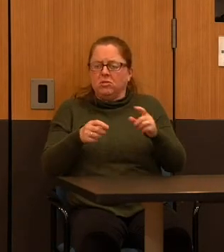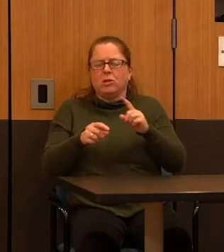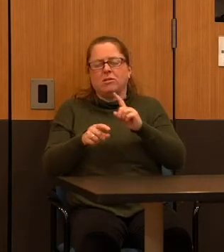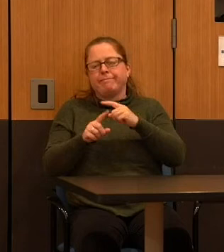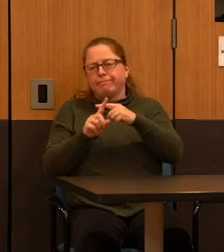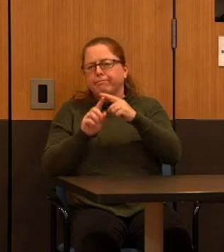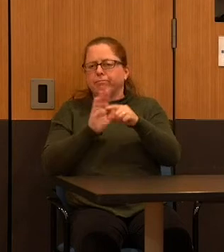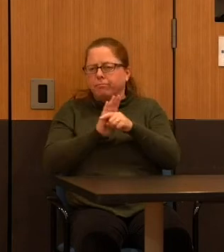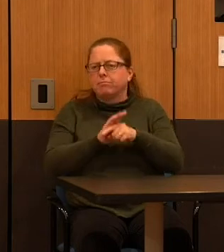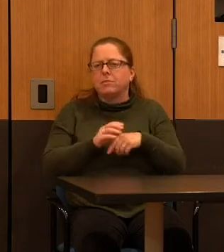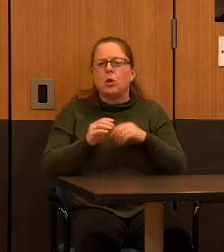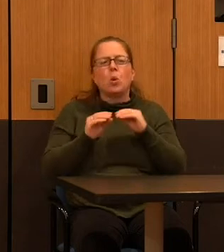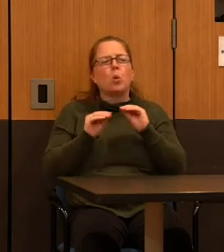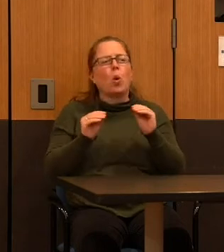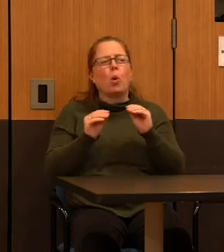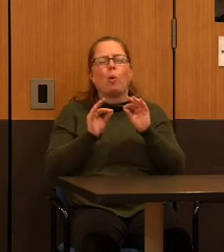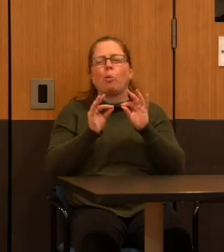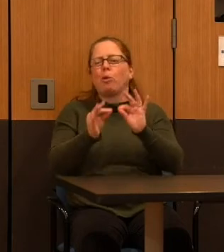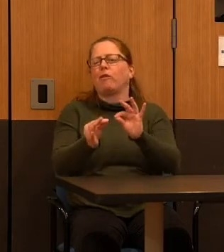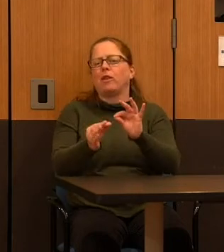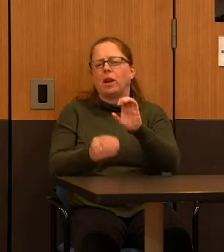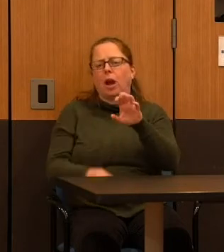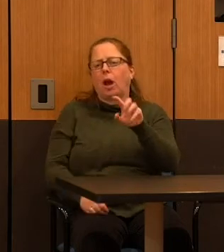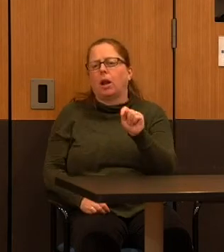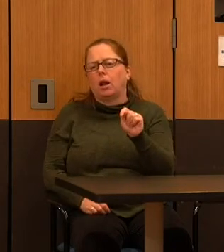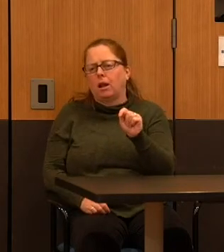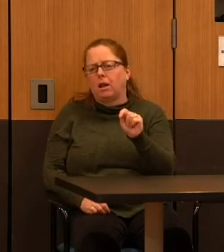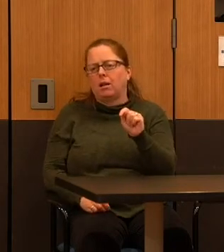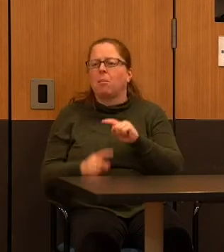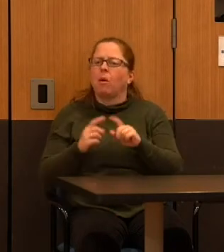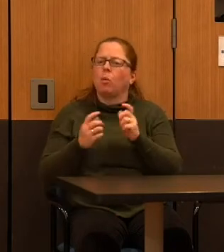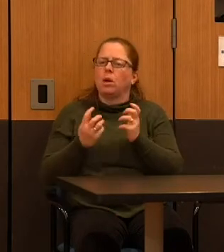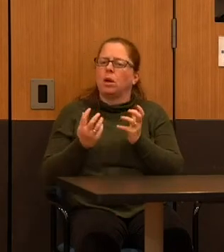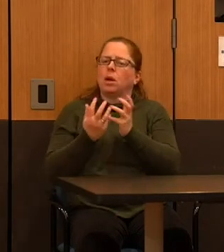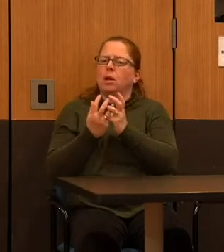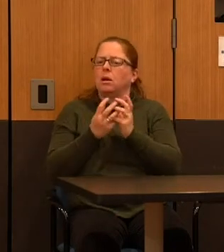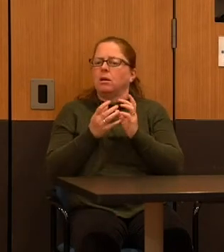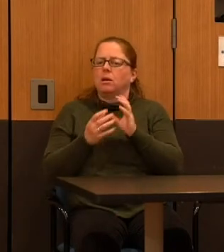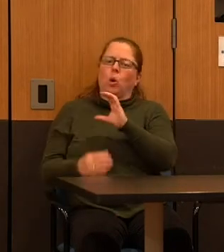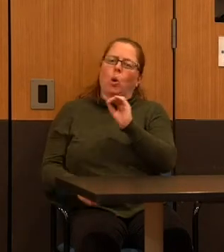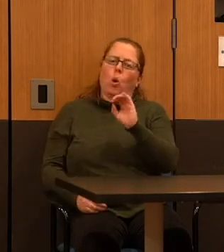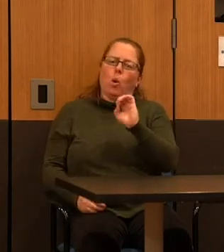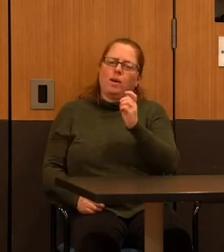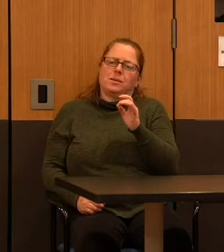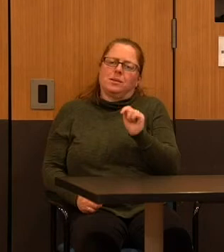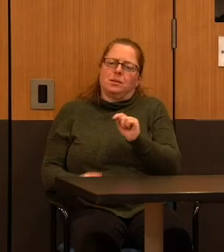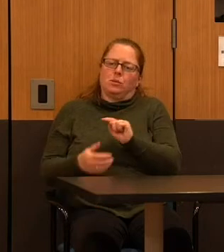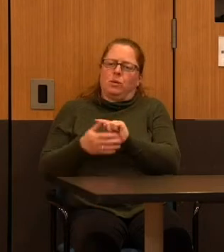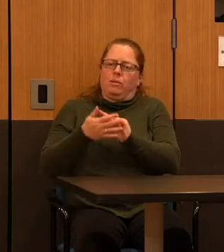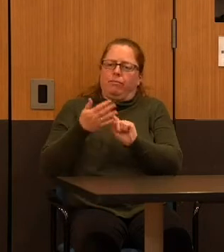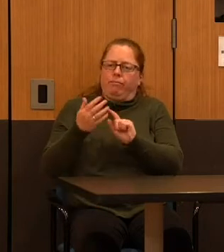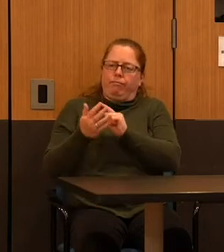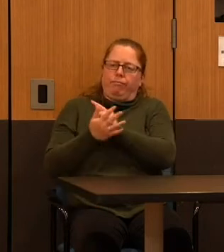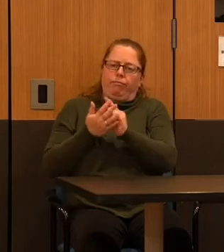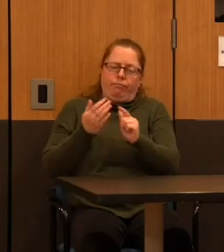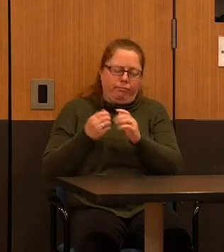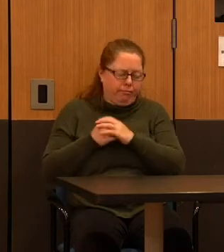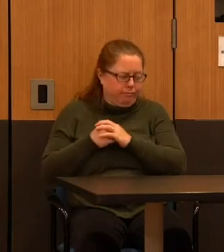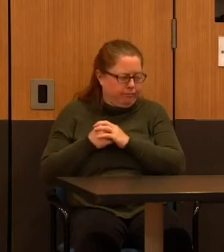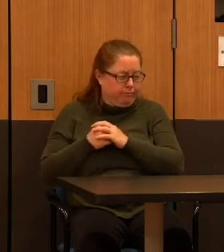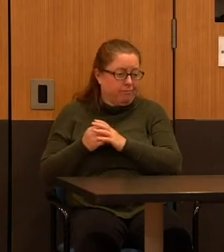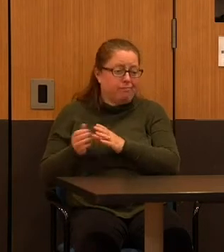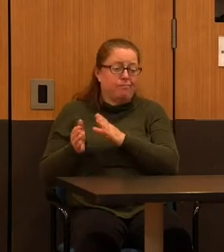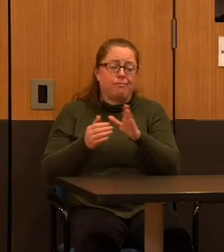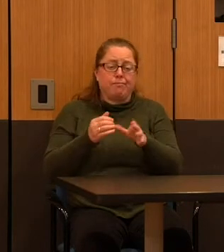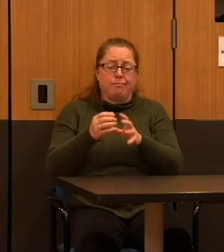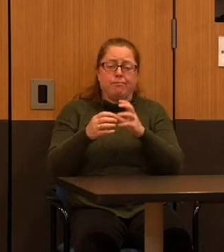there is no kind of perfect cut, but we coexist with all of these things. And as I wrap up here, I just want to address